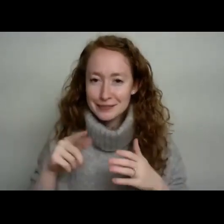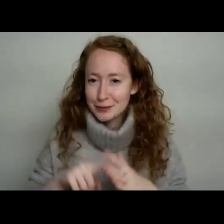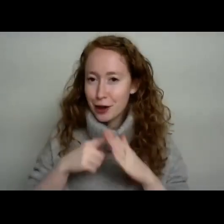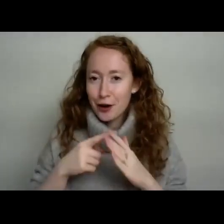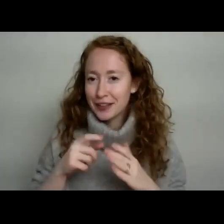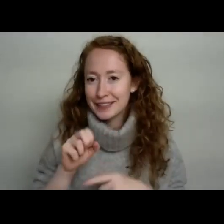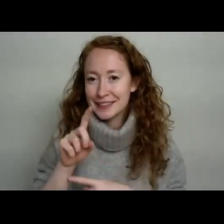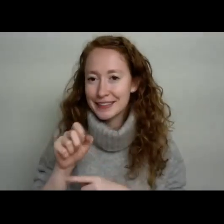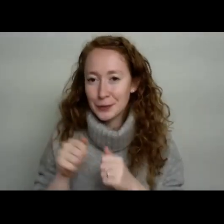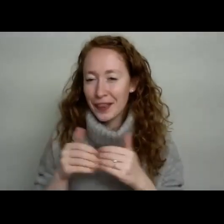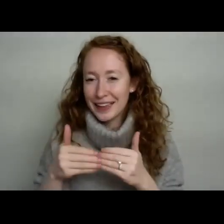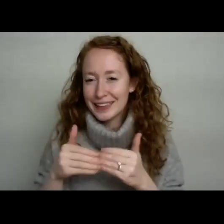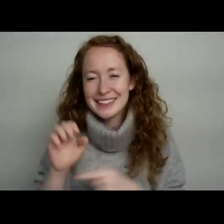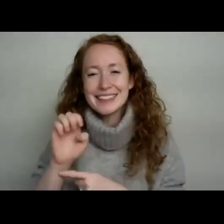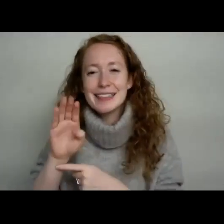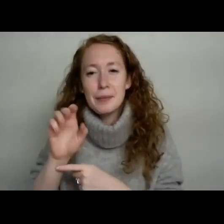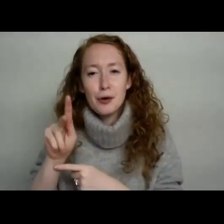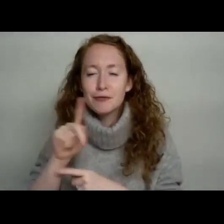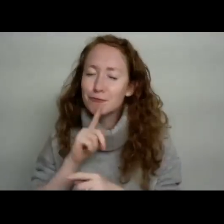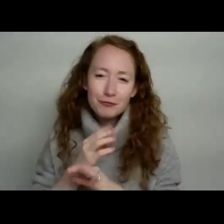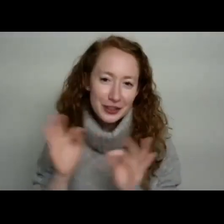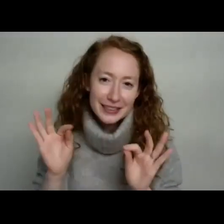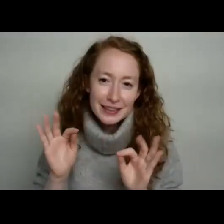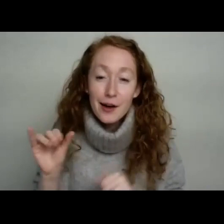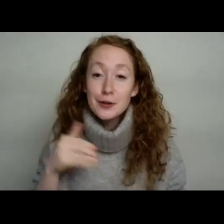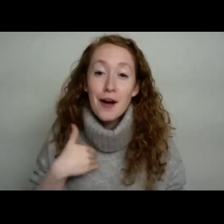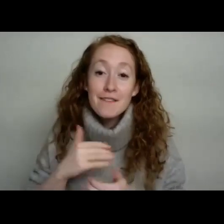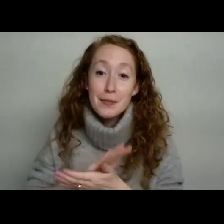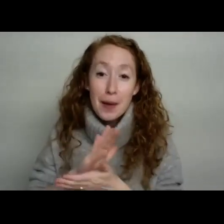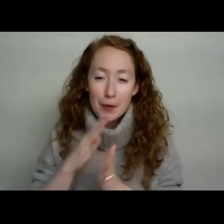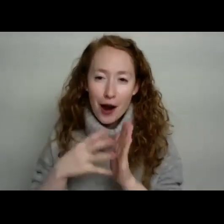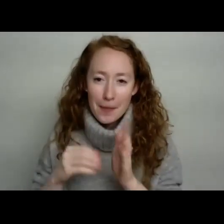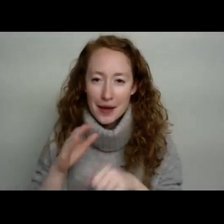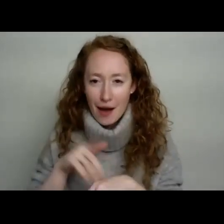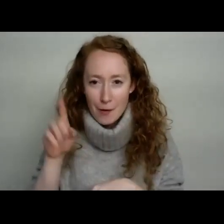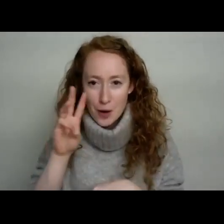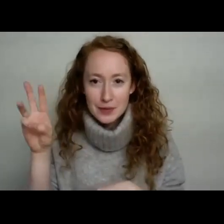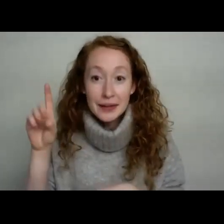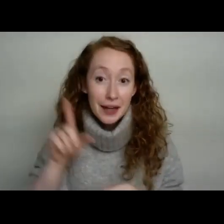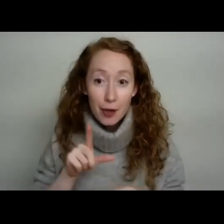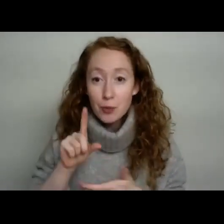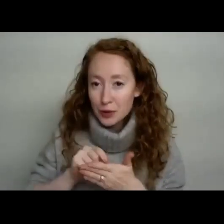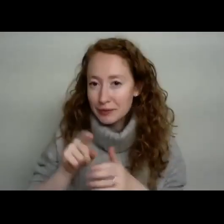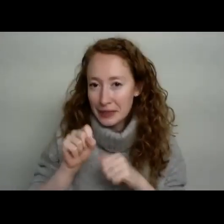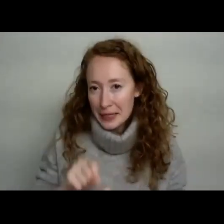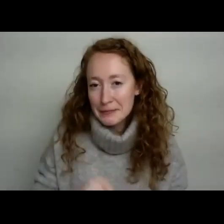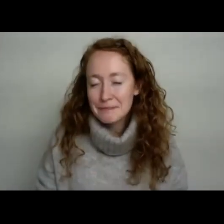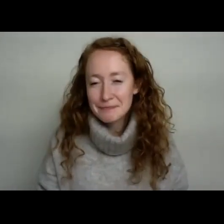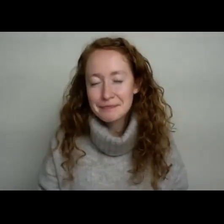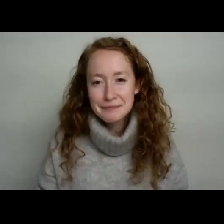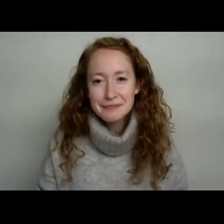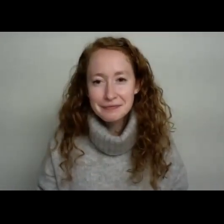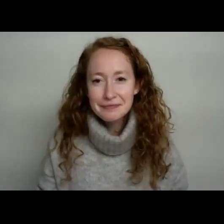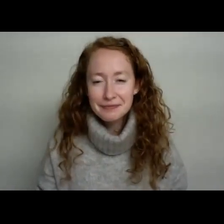It's totally free. We also have these beautiful paper copies on our website, and there's a whole chapter in how to prevent them,